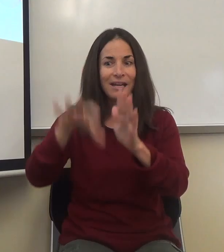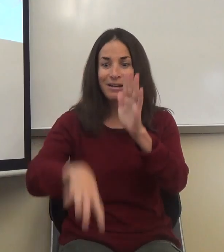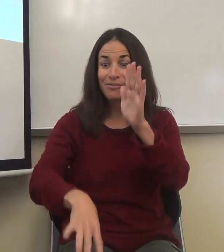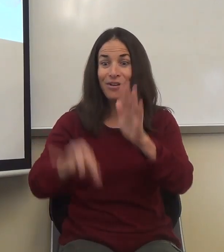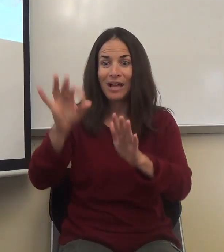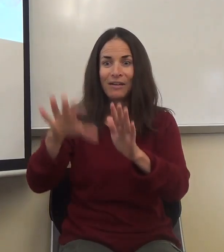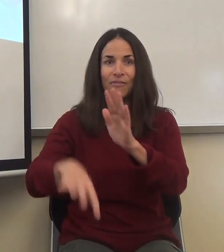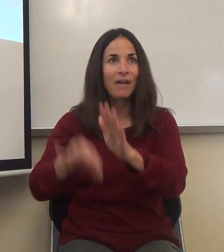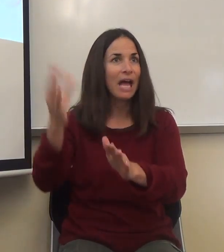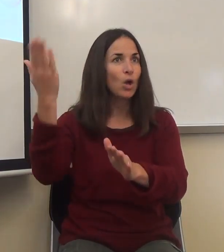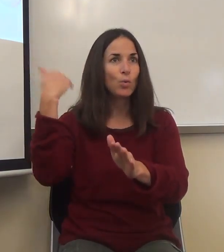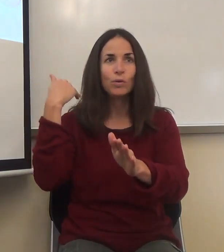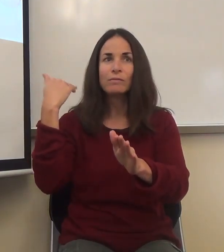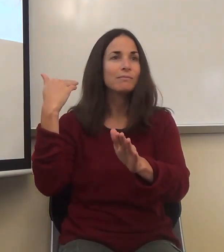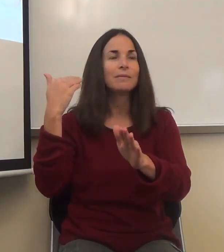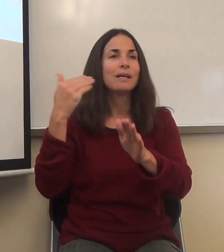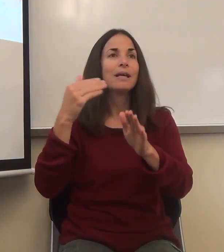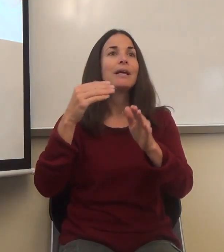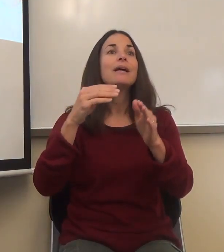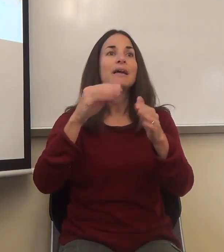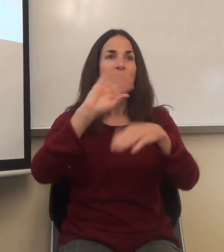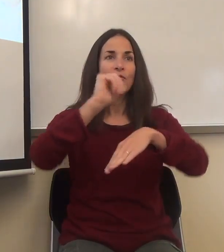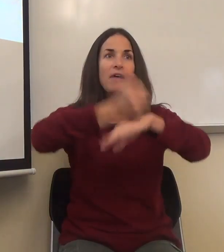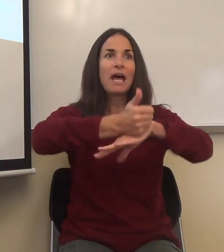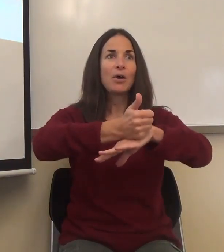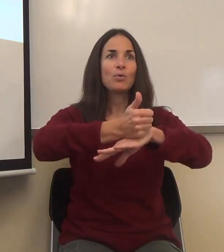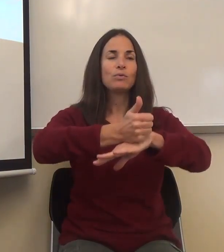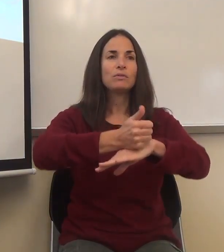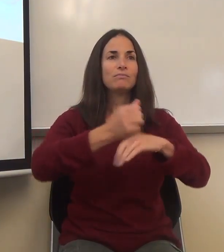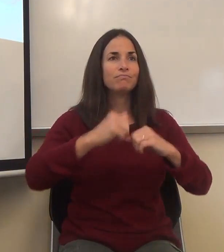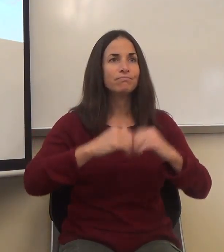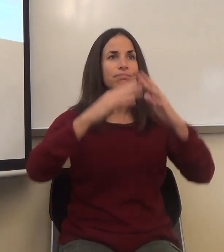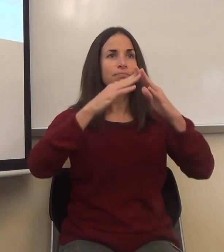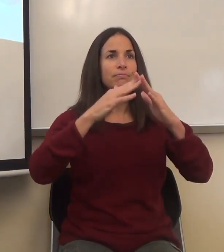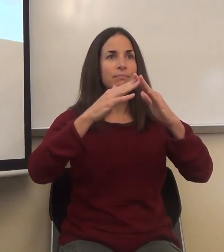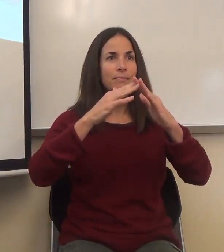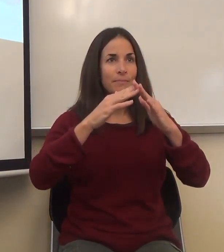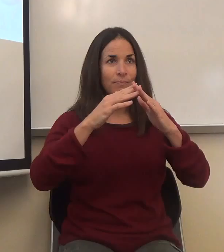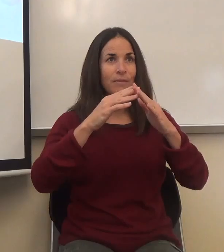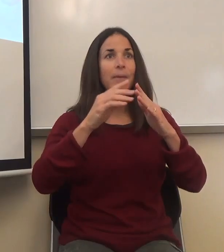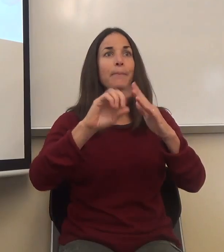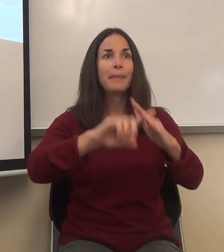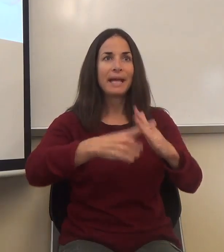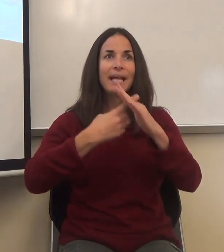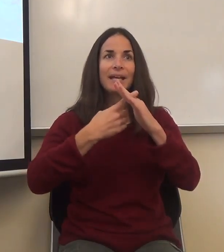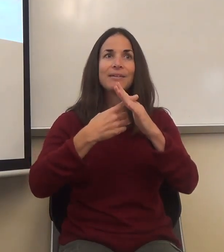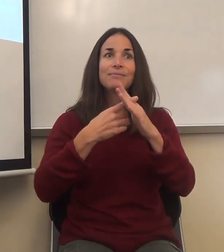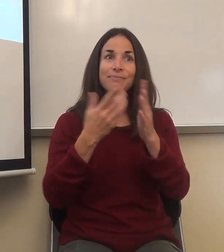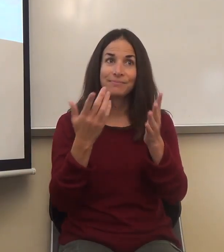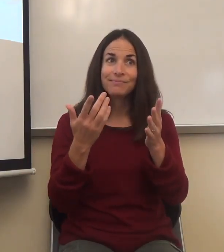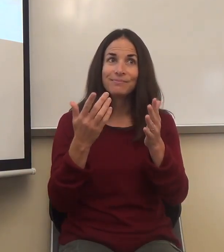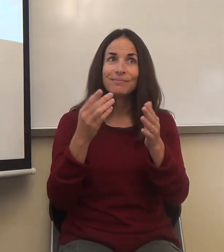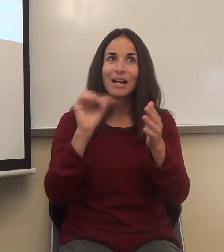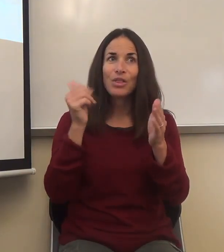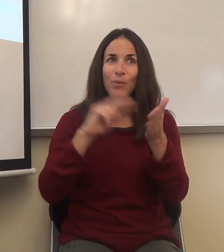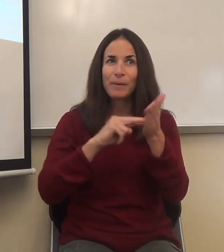yeah, begin. begin, they built. So their own- now they started the women's movement, but what movement were they involved